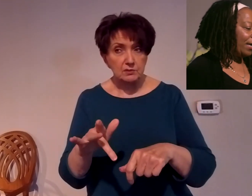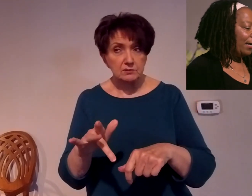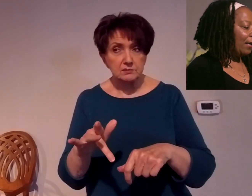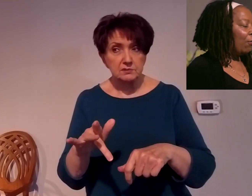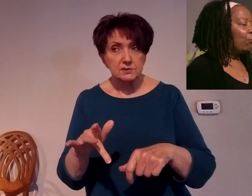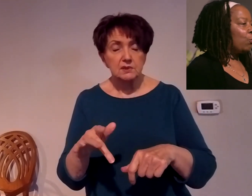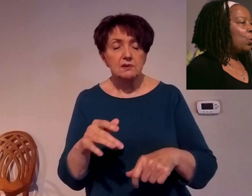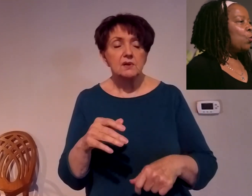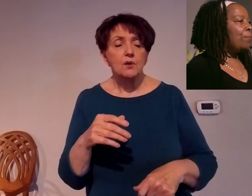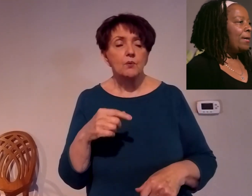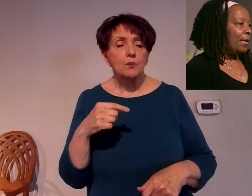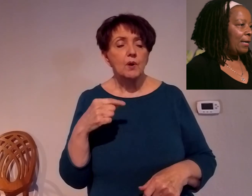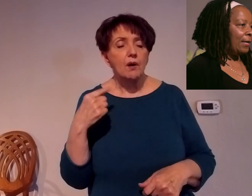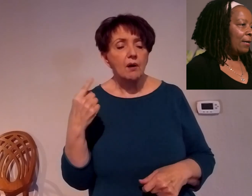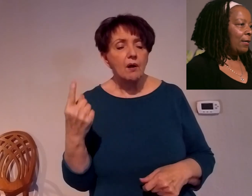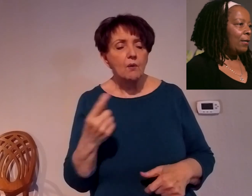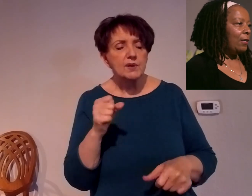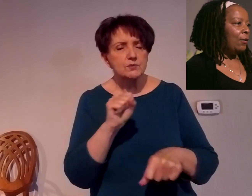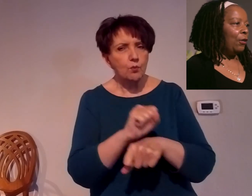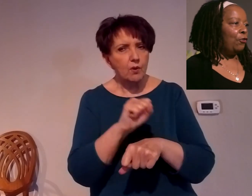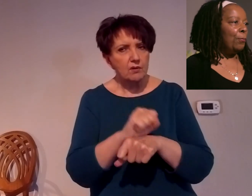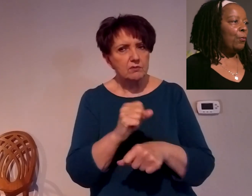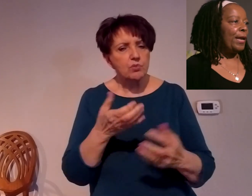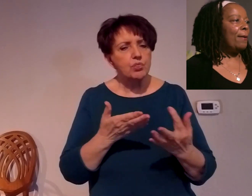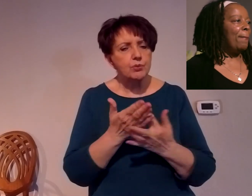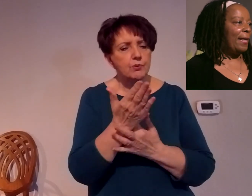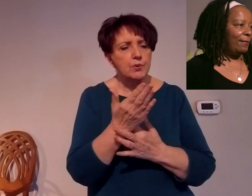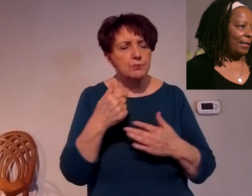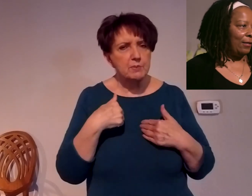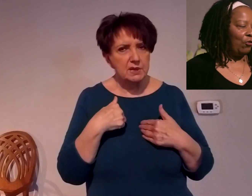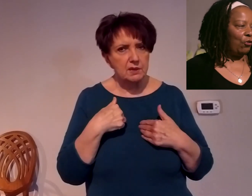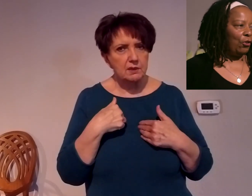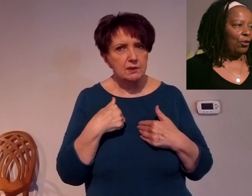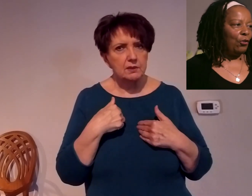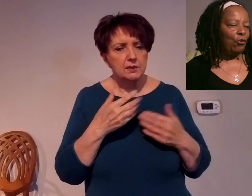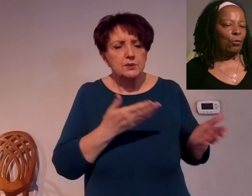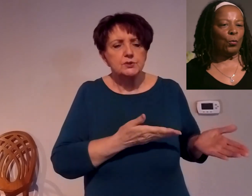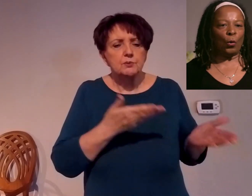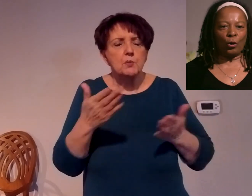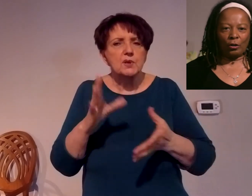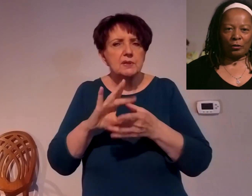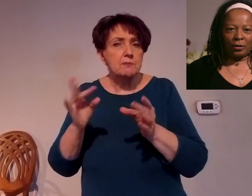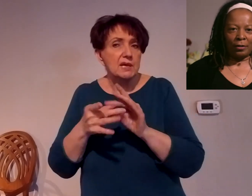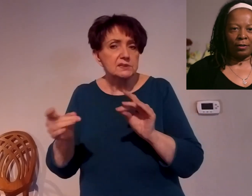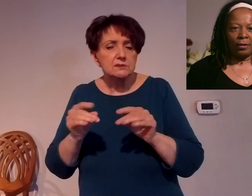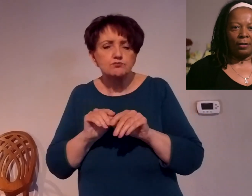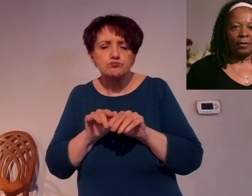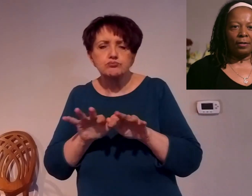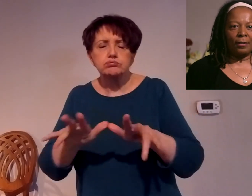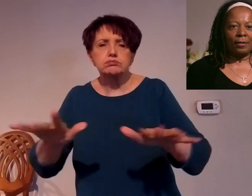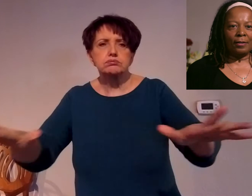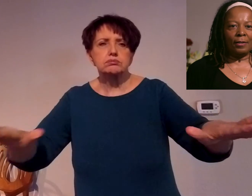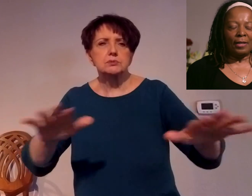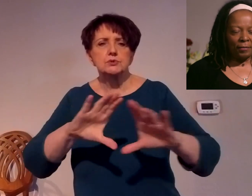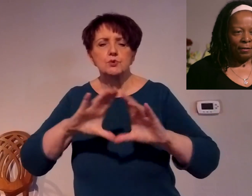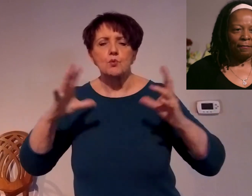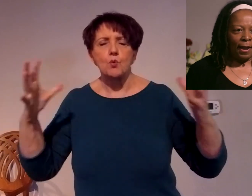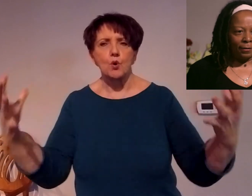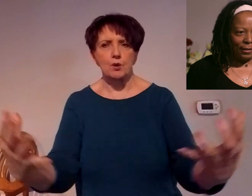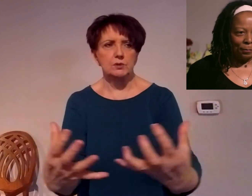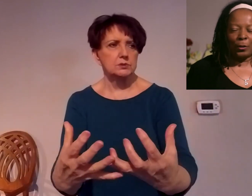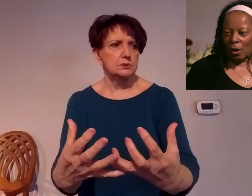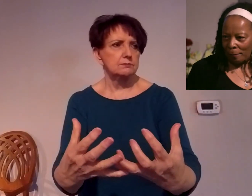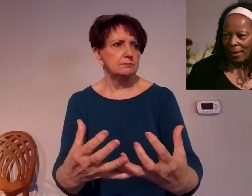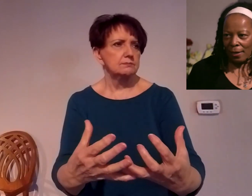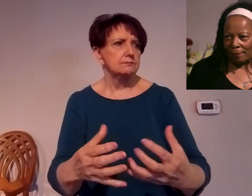be working through me to bring a message to the world, even if